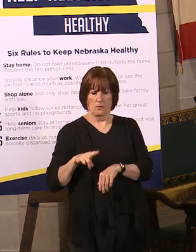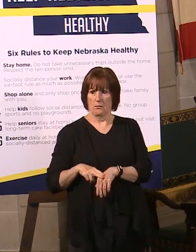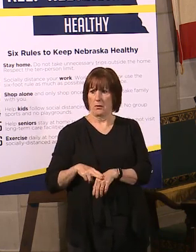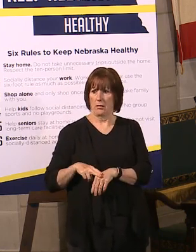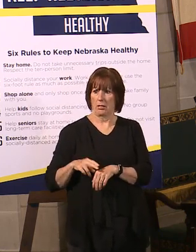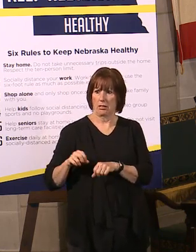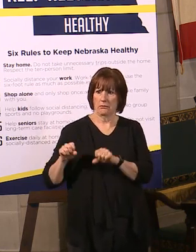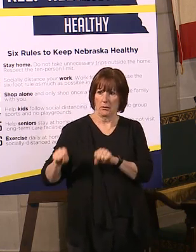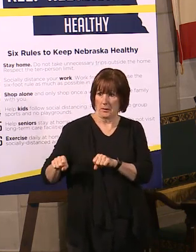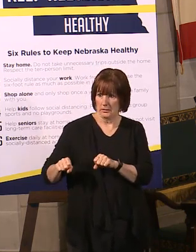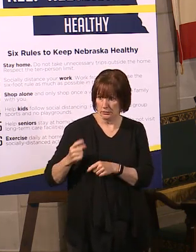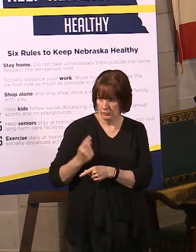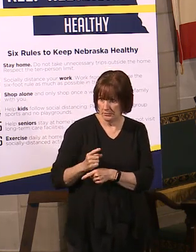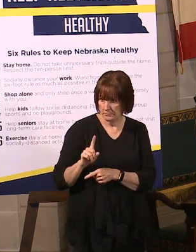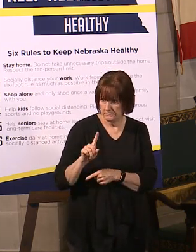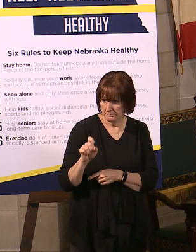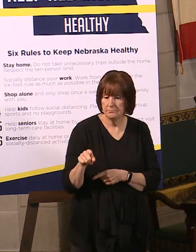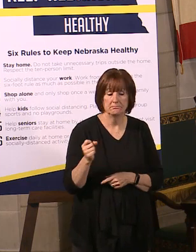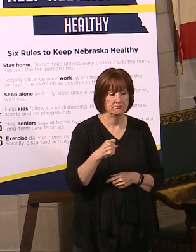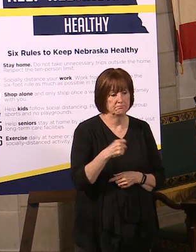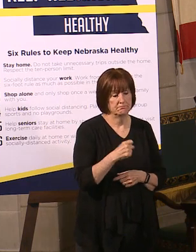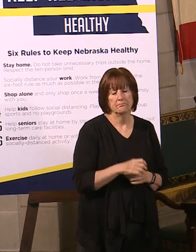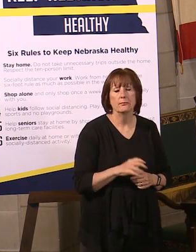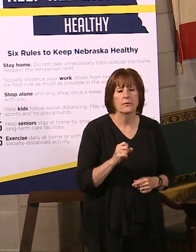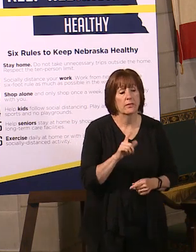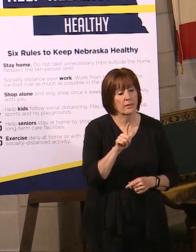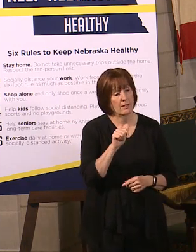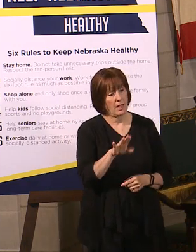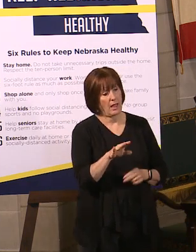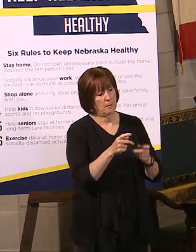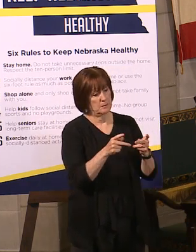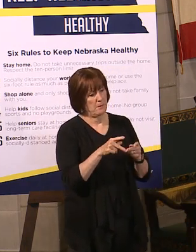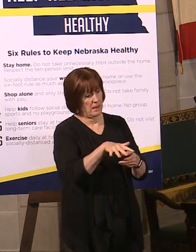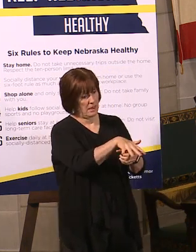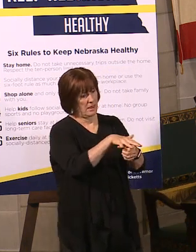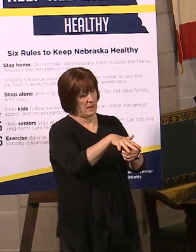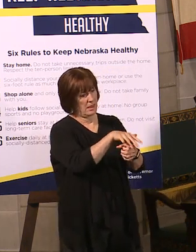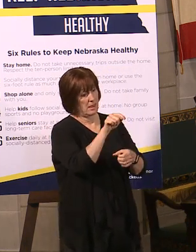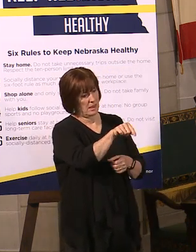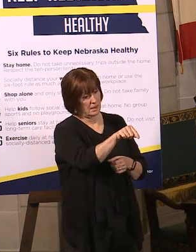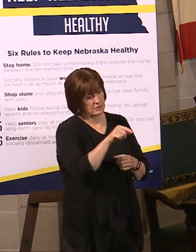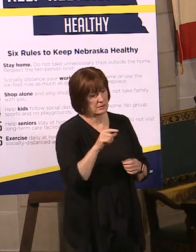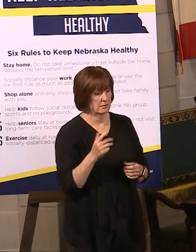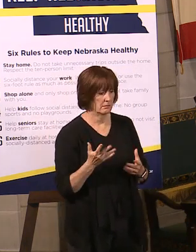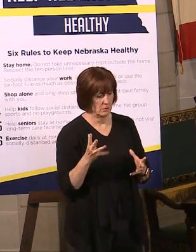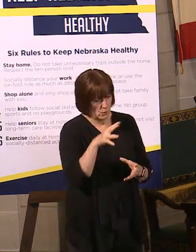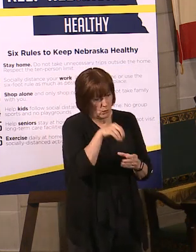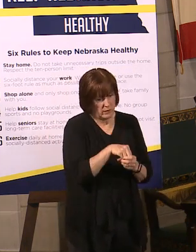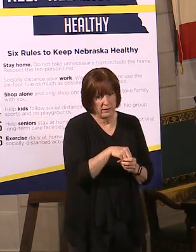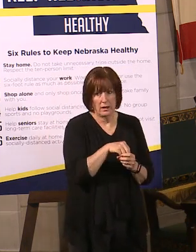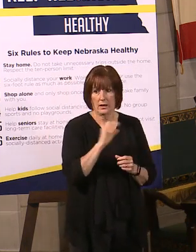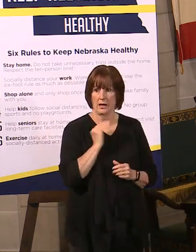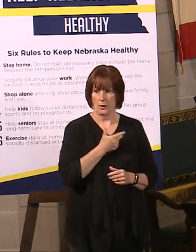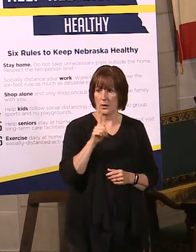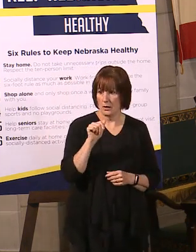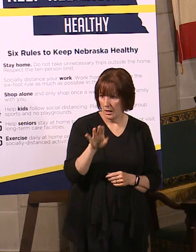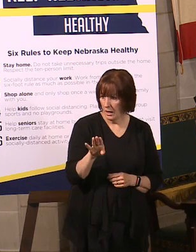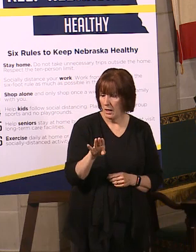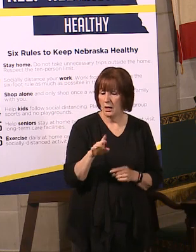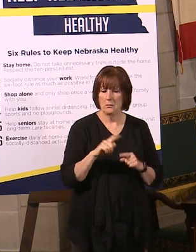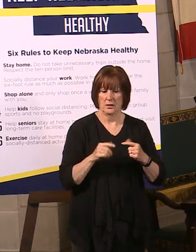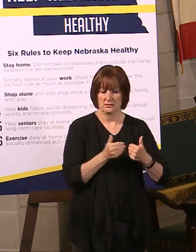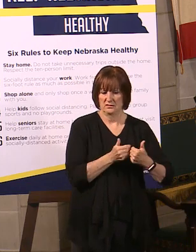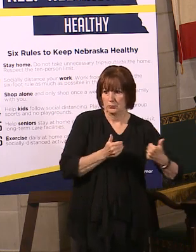okay? So this lab space has been, it's within our lab, and basically